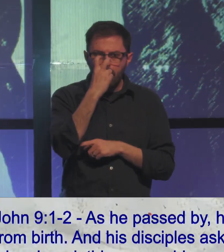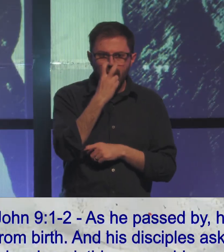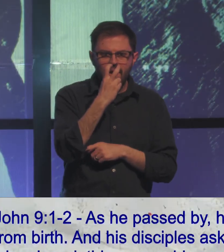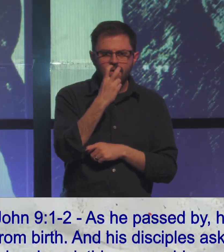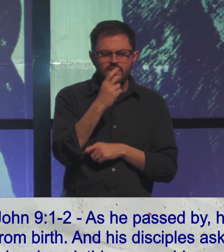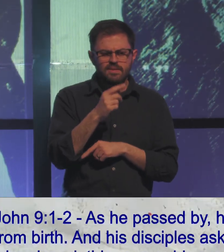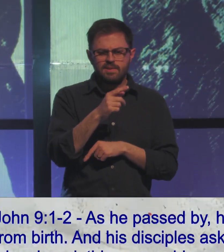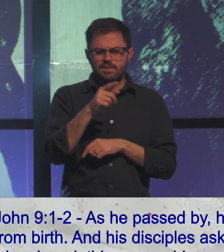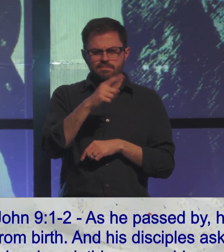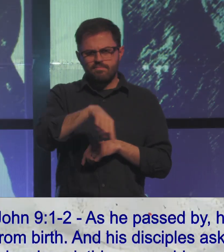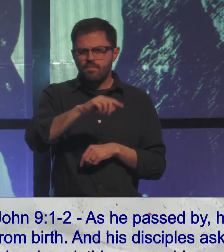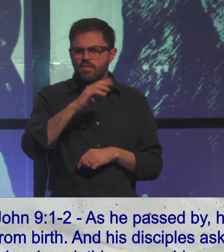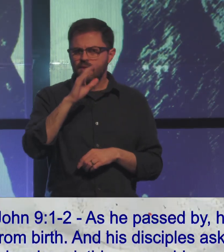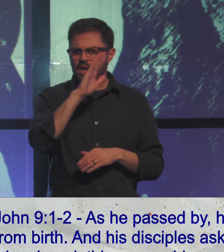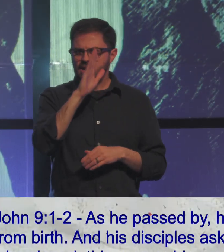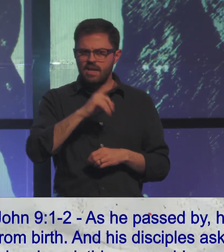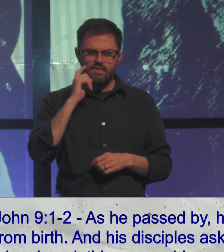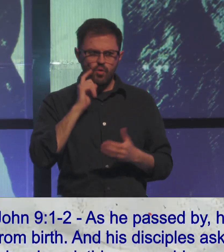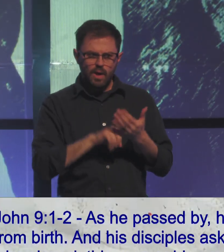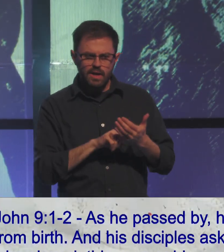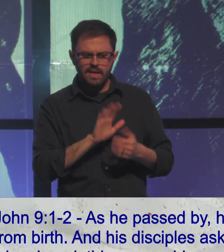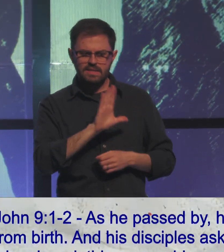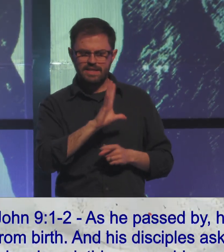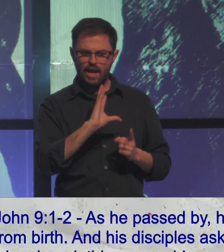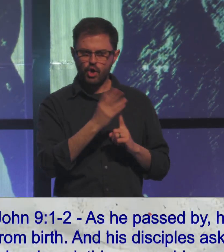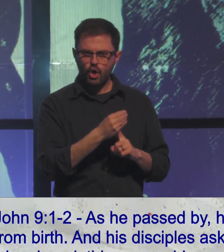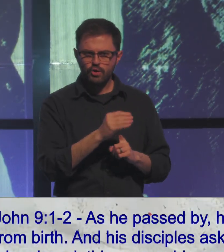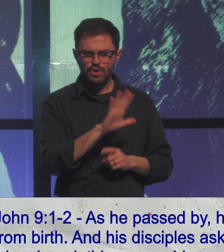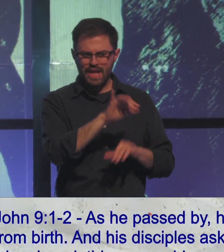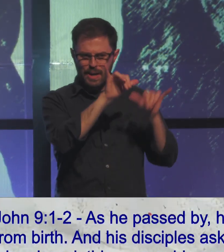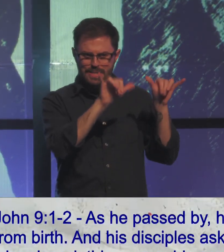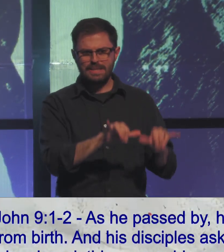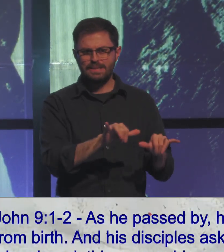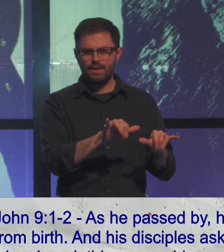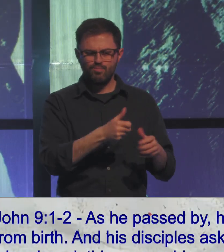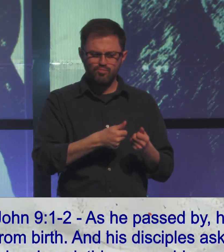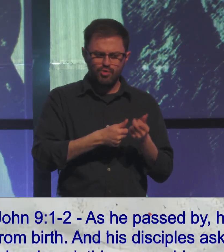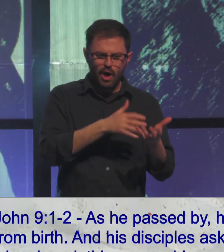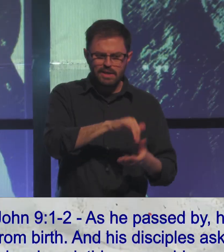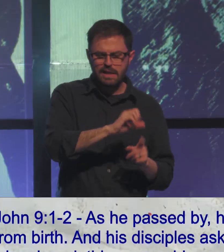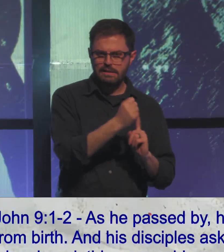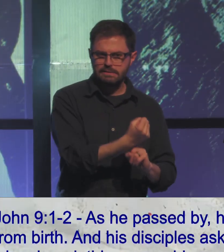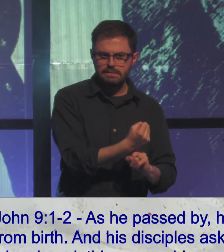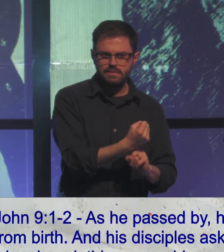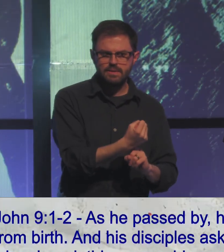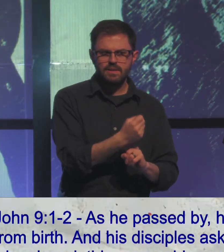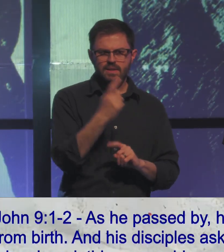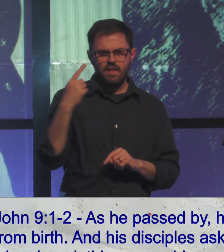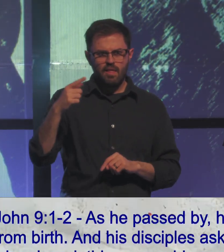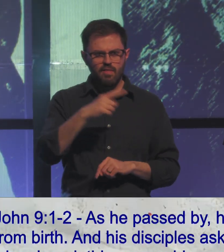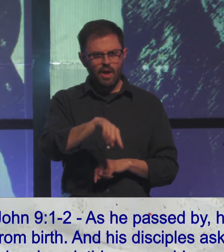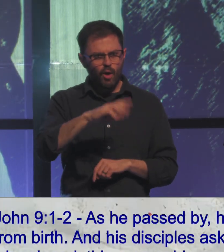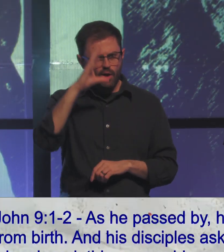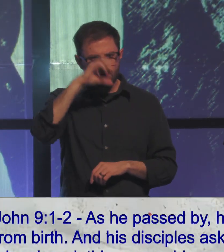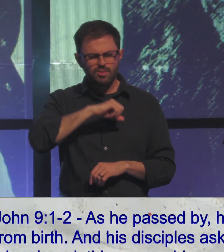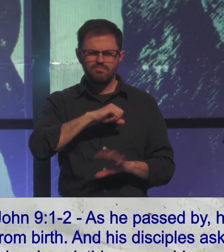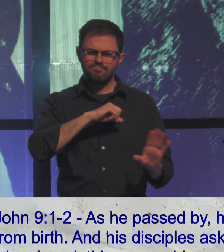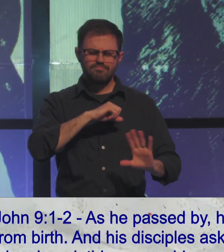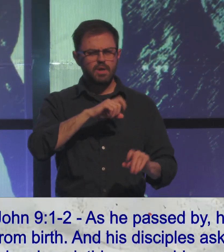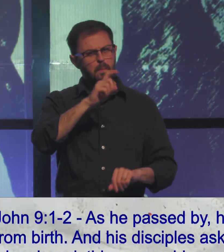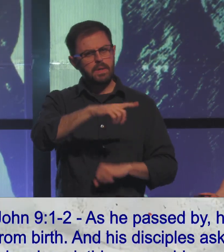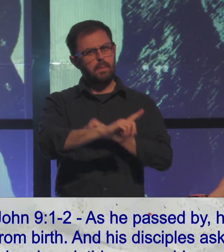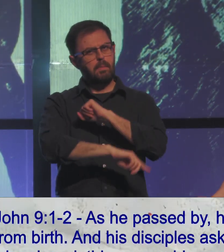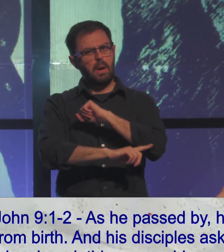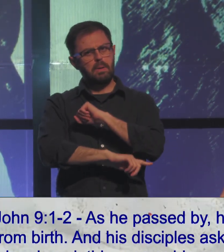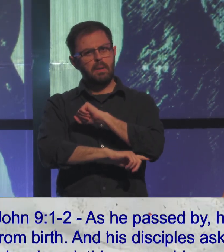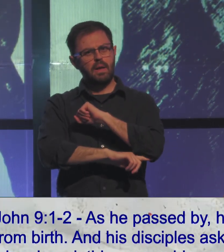part of, their culture, is what was creating this. They assumed that God must have been punishing them.